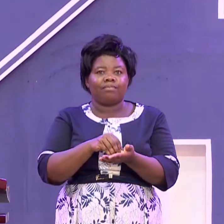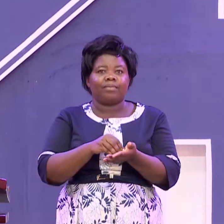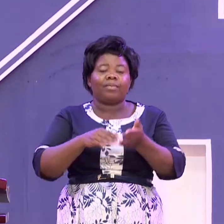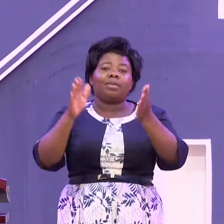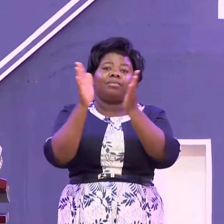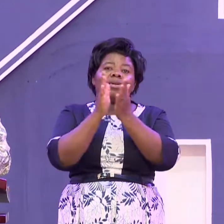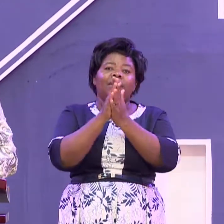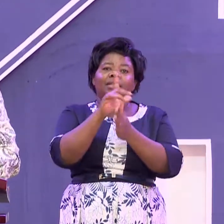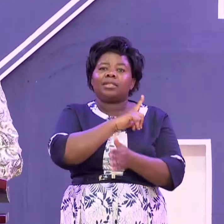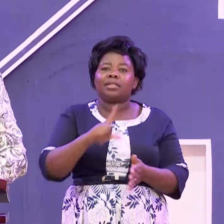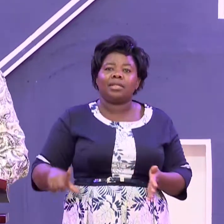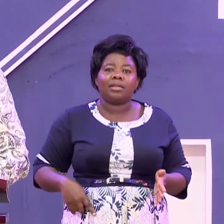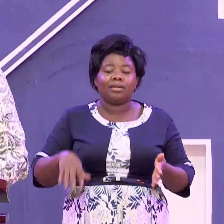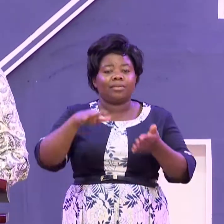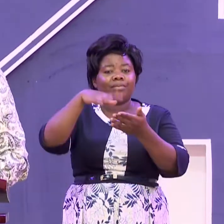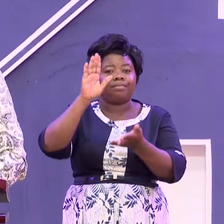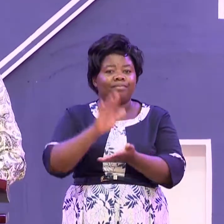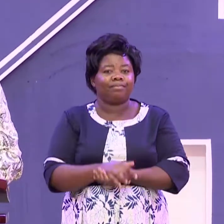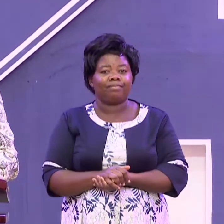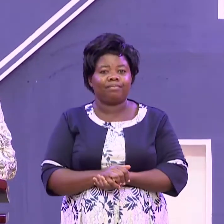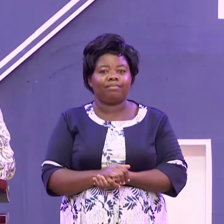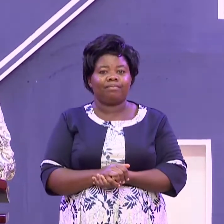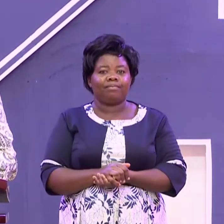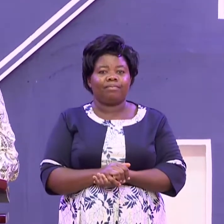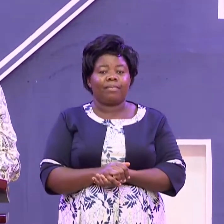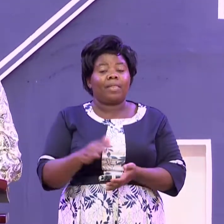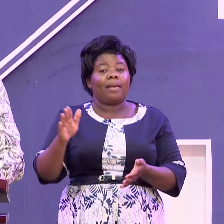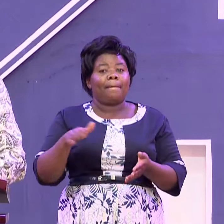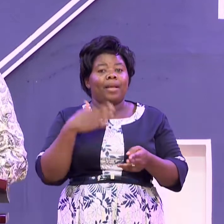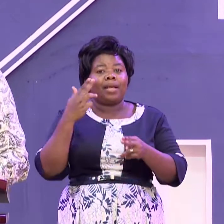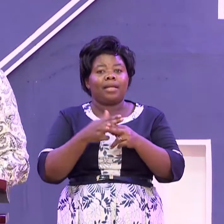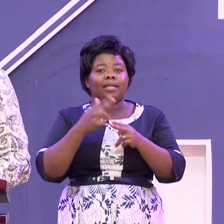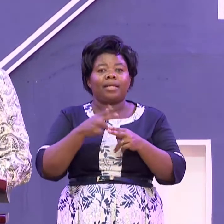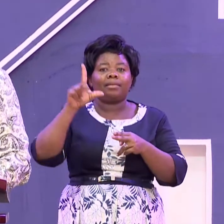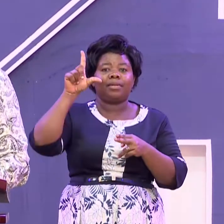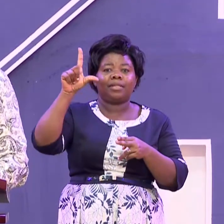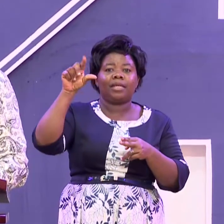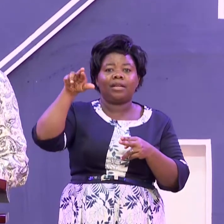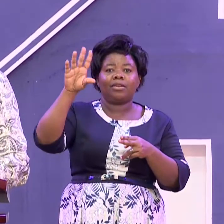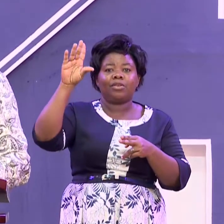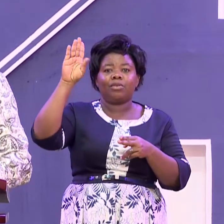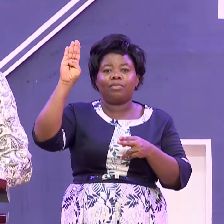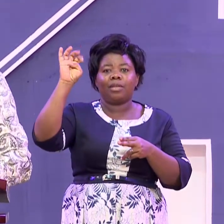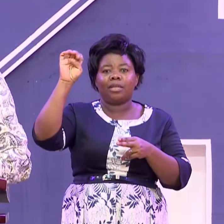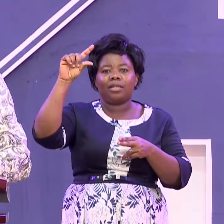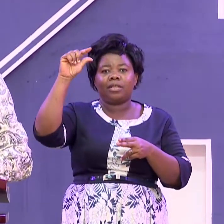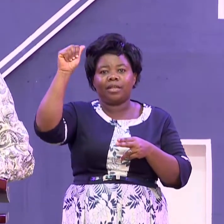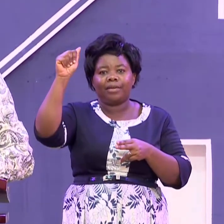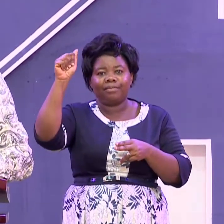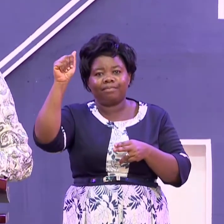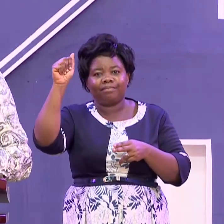Mukama yebazibwe nnyo. Praise the good name of the Lord. Amannya gange nze Lubega Fred Patrick. My name's Lubega Fred